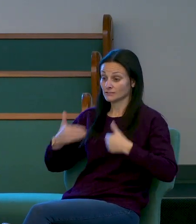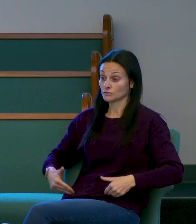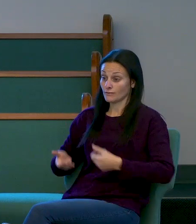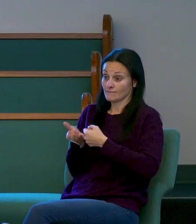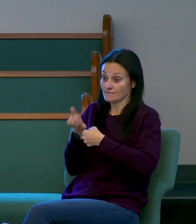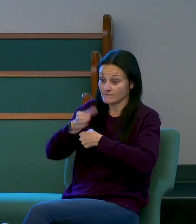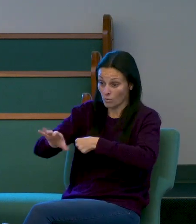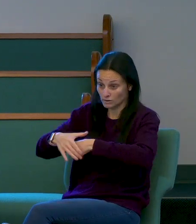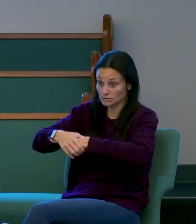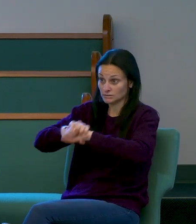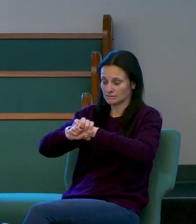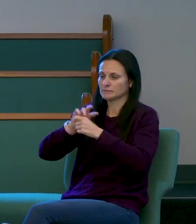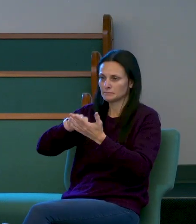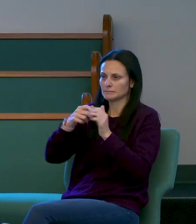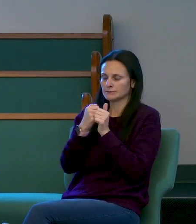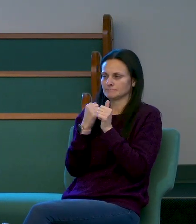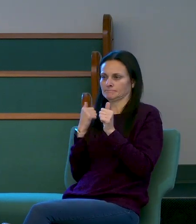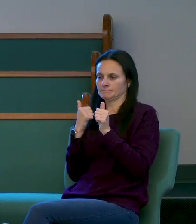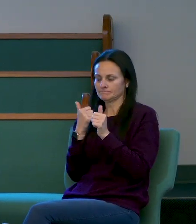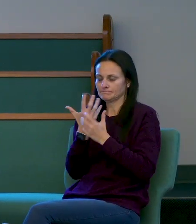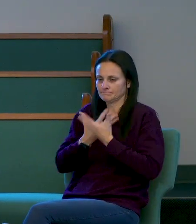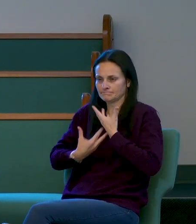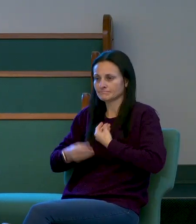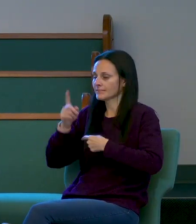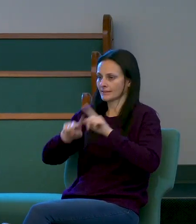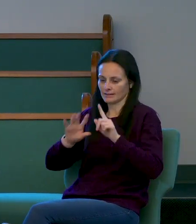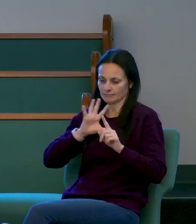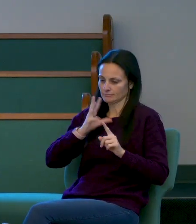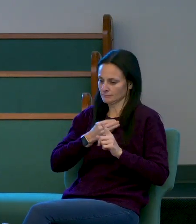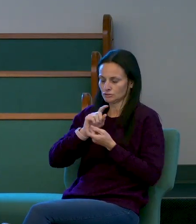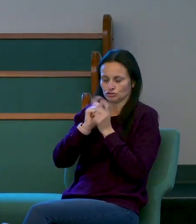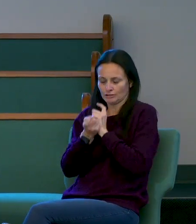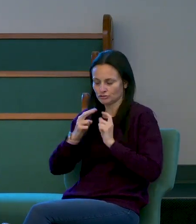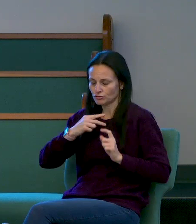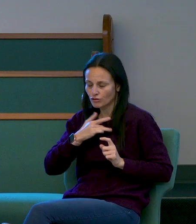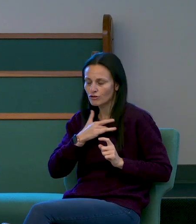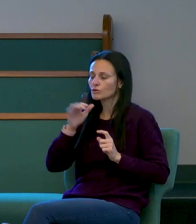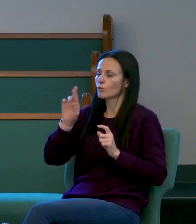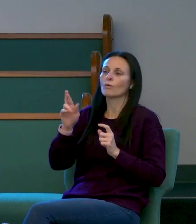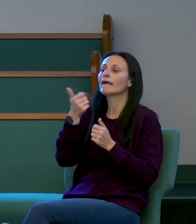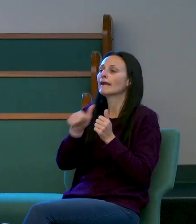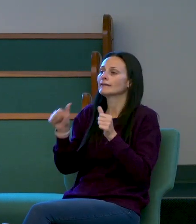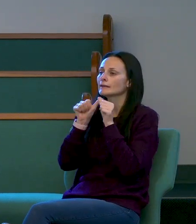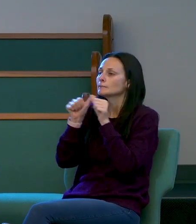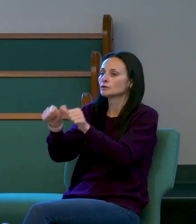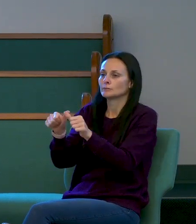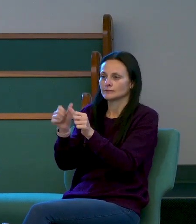can only hold back. It cannot change your heart or create anything